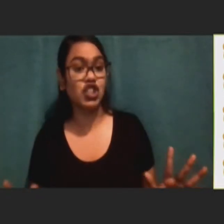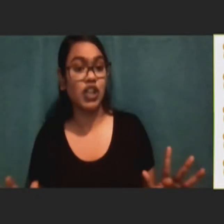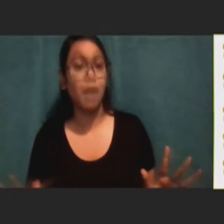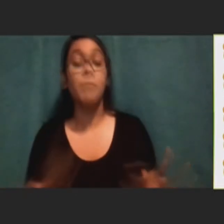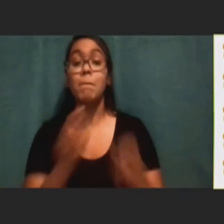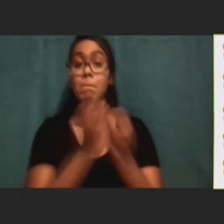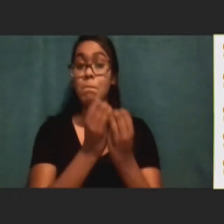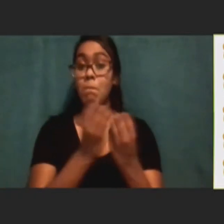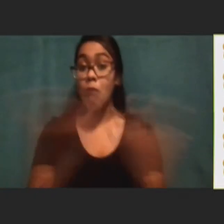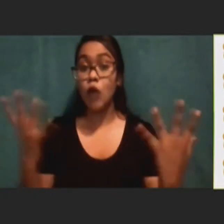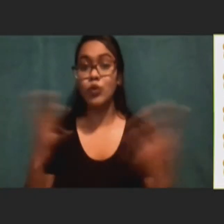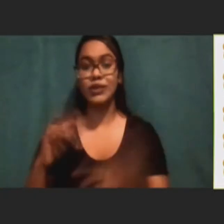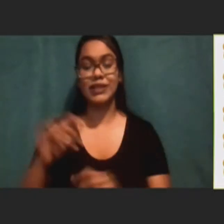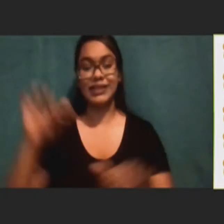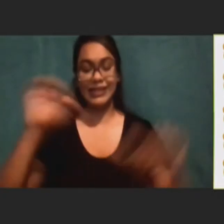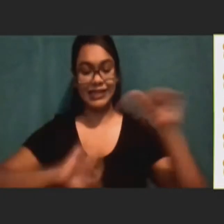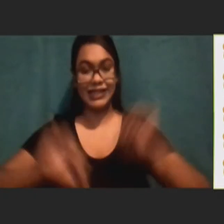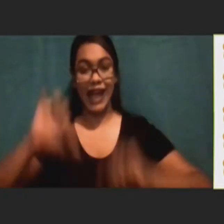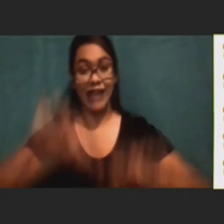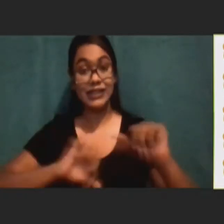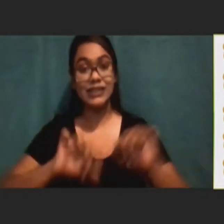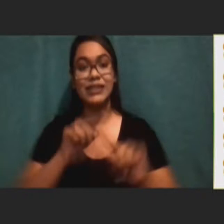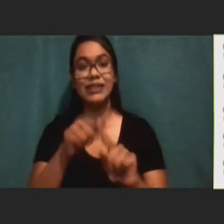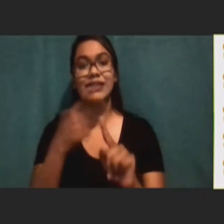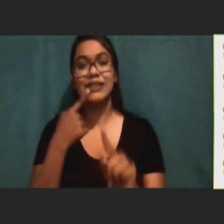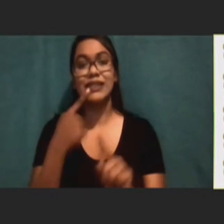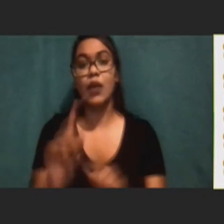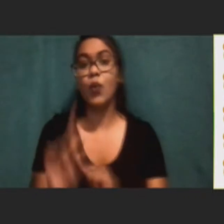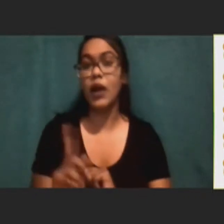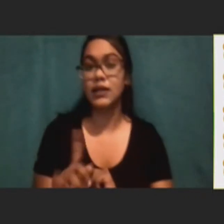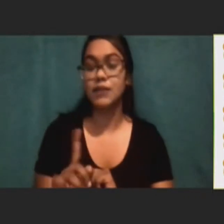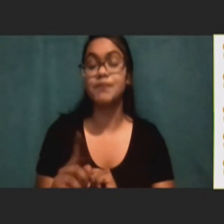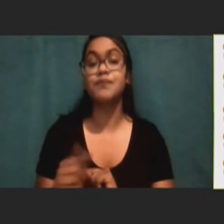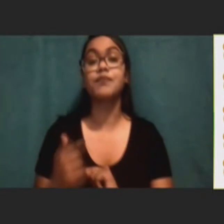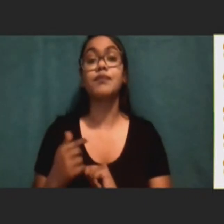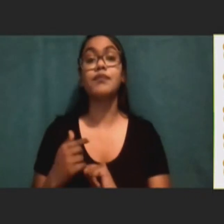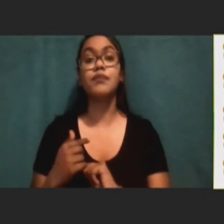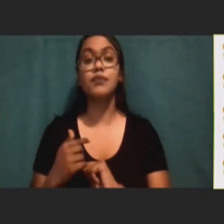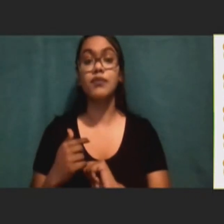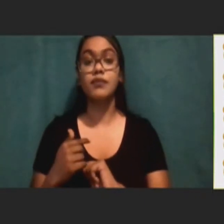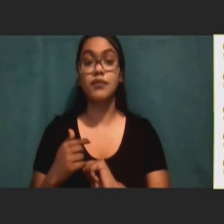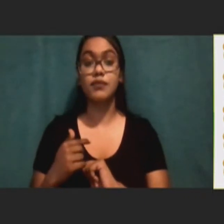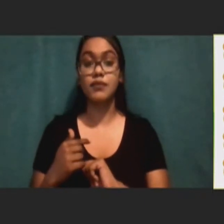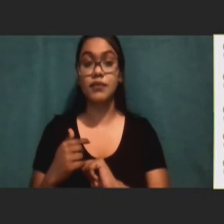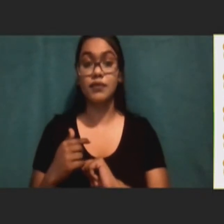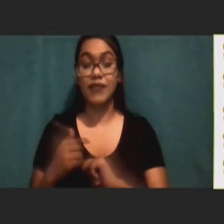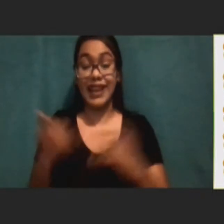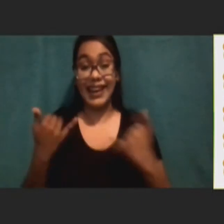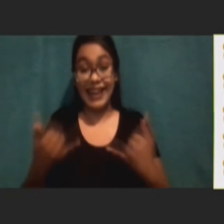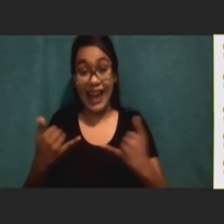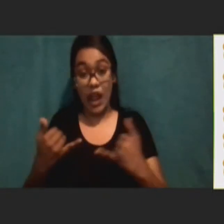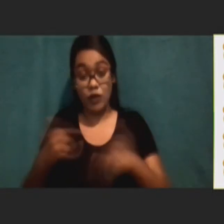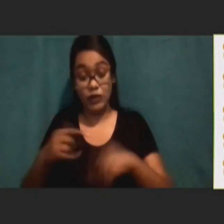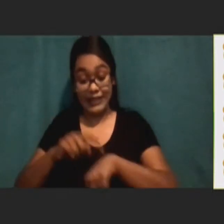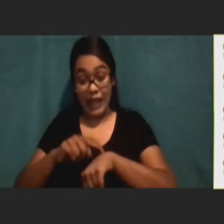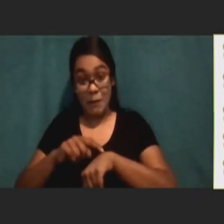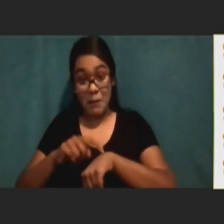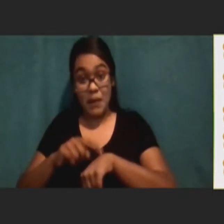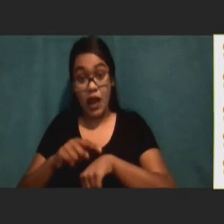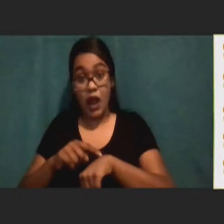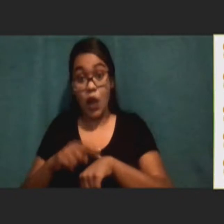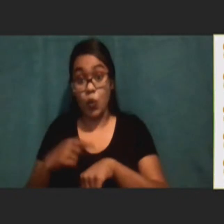scientists and have said that by the time this is revealed, we